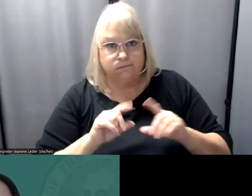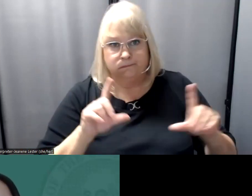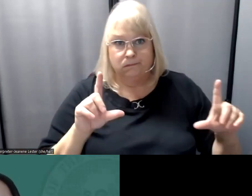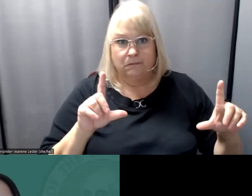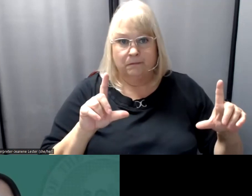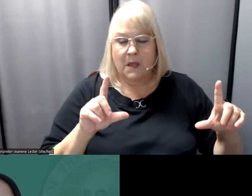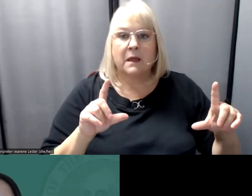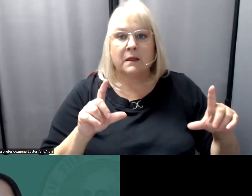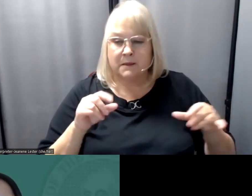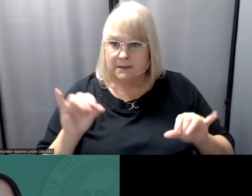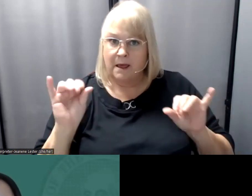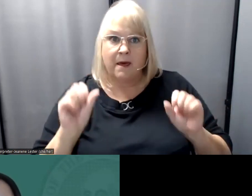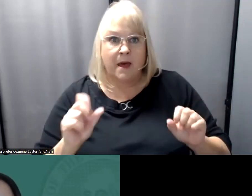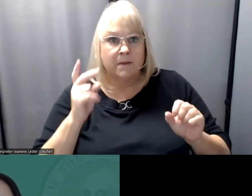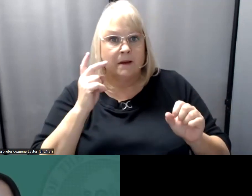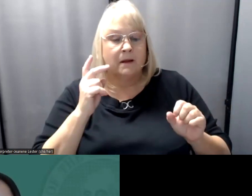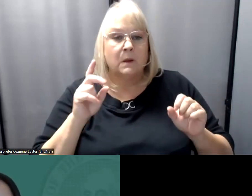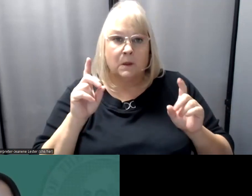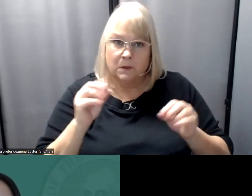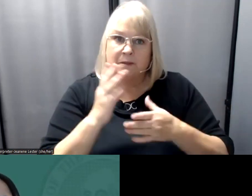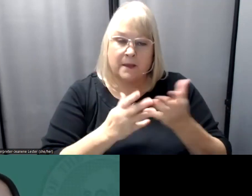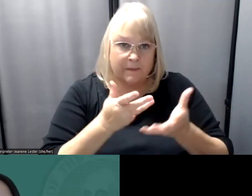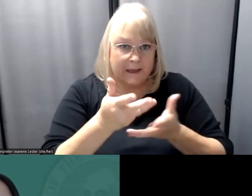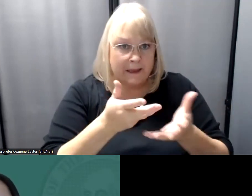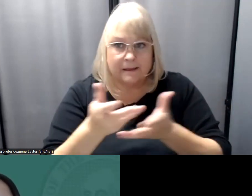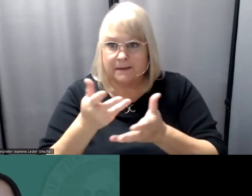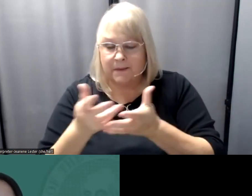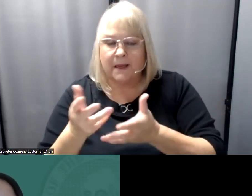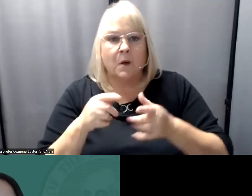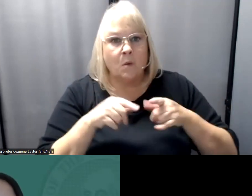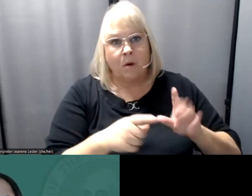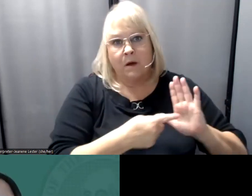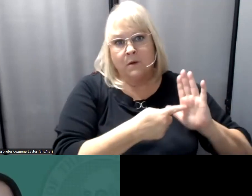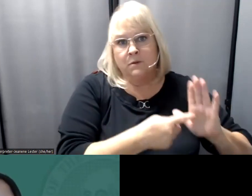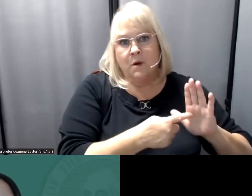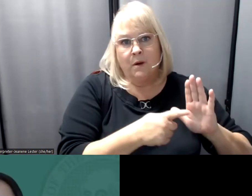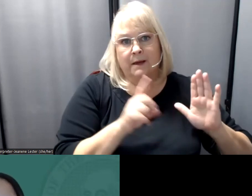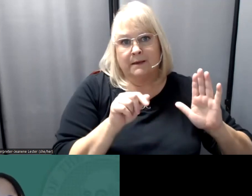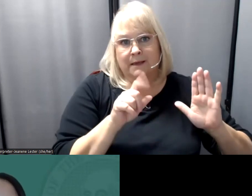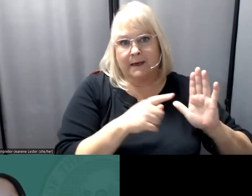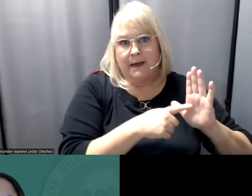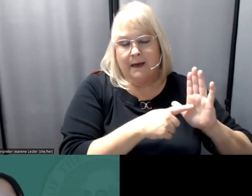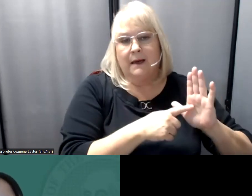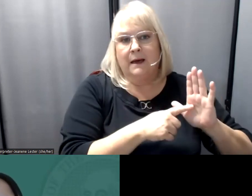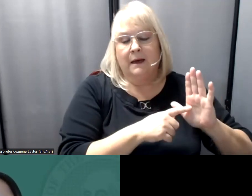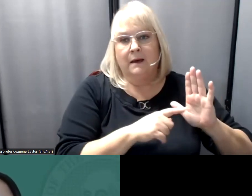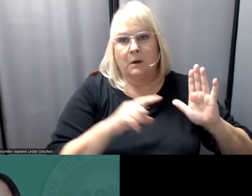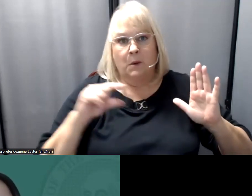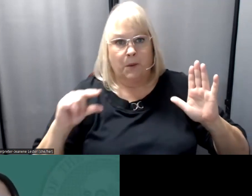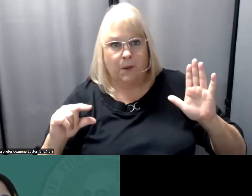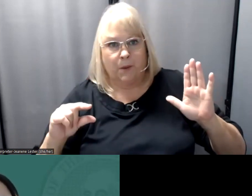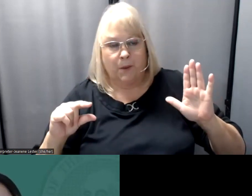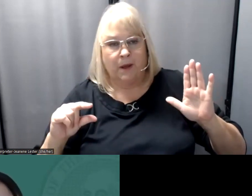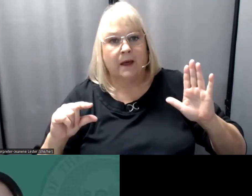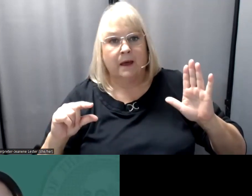you're still being able to do some engagement over here while you're showing some data, then pop back, right?